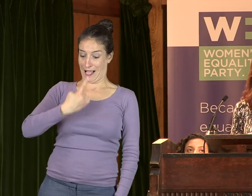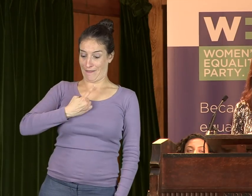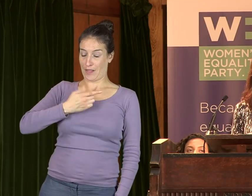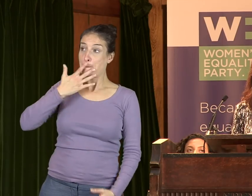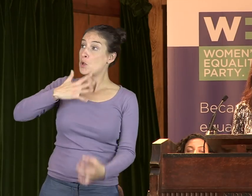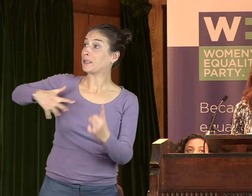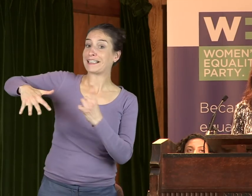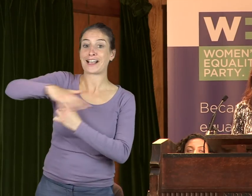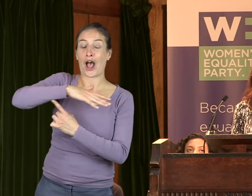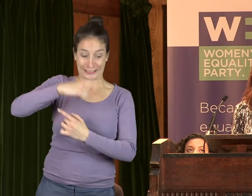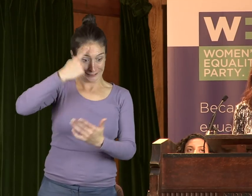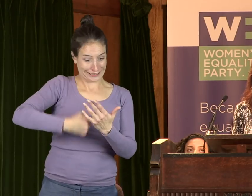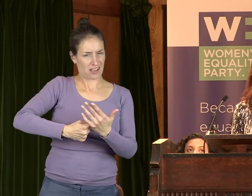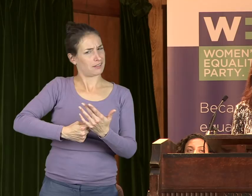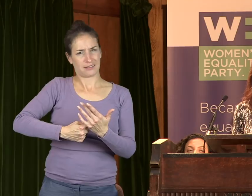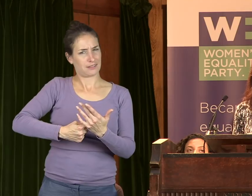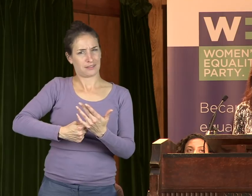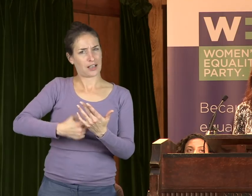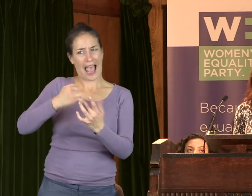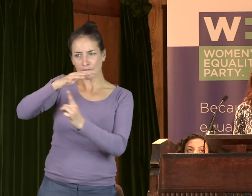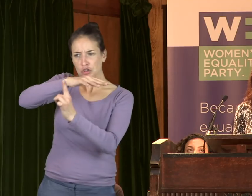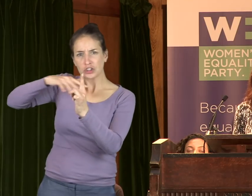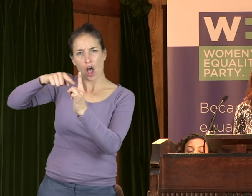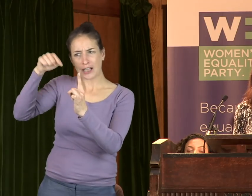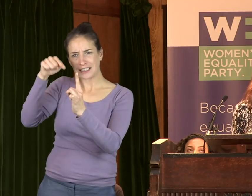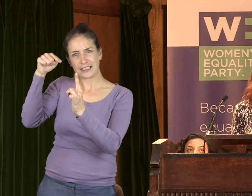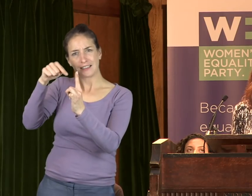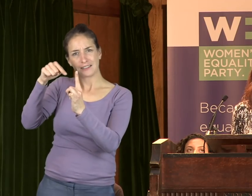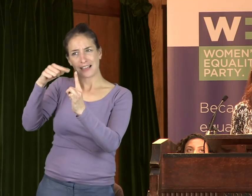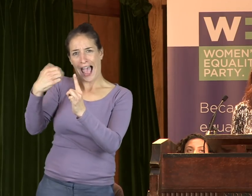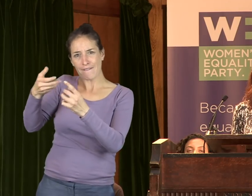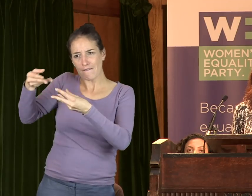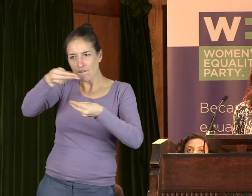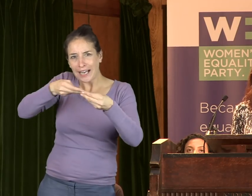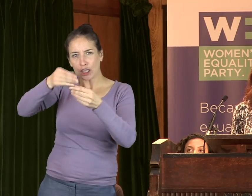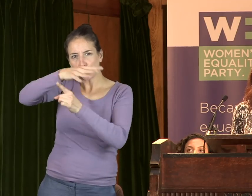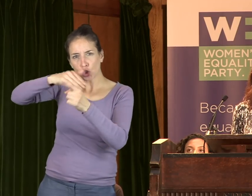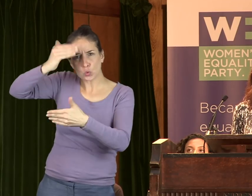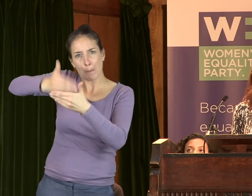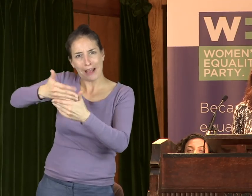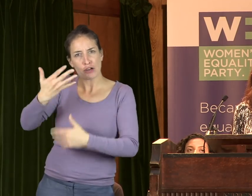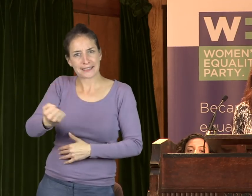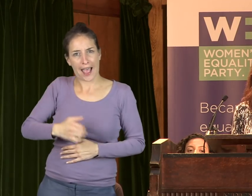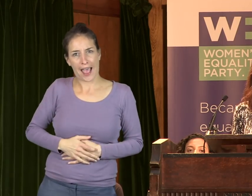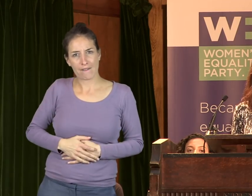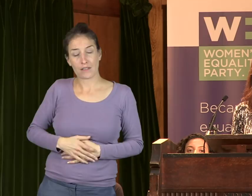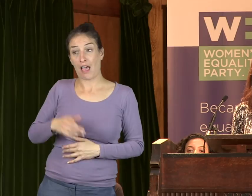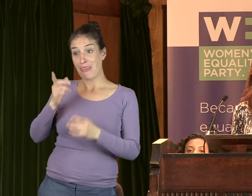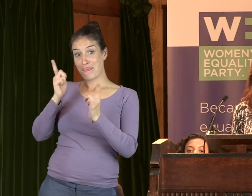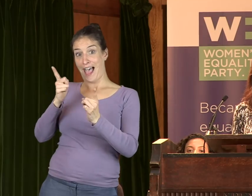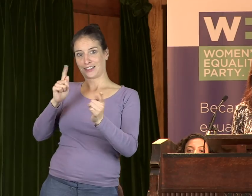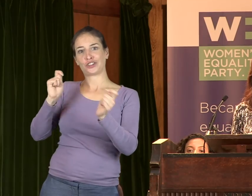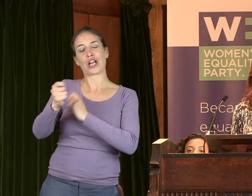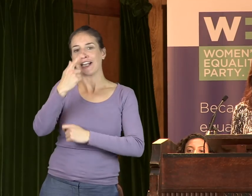Our choices are constrained by social and financial barriers, and that's something we can change with political